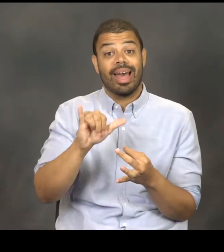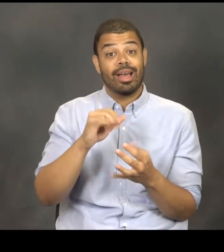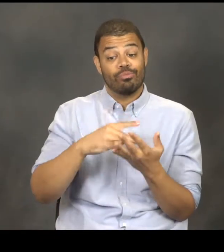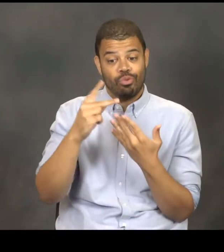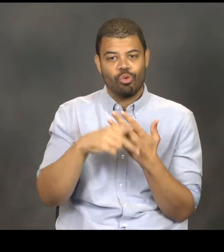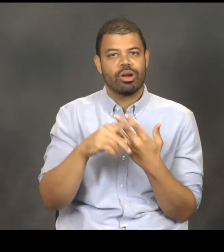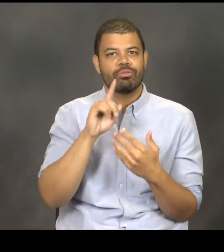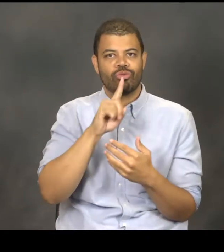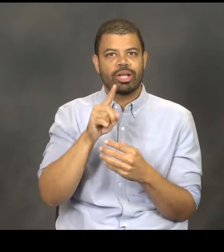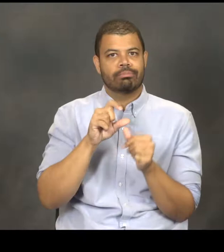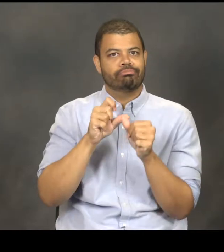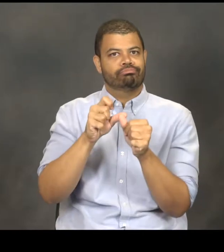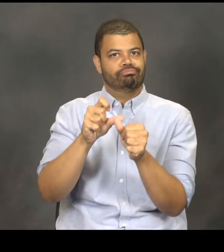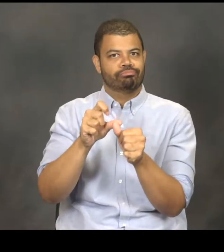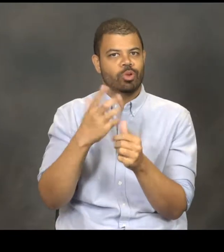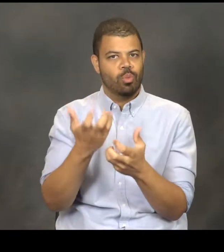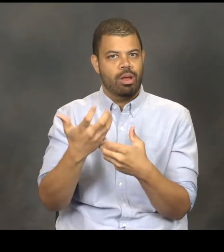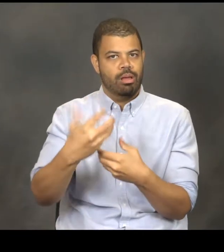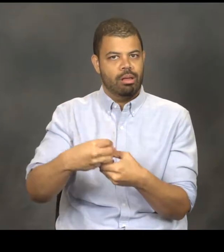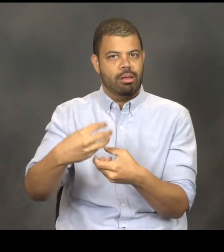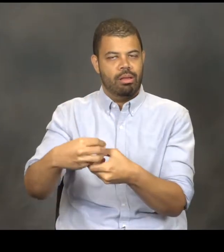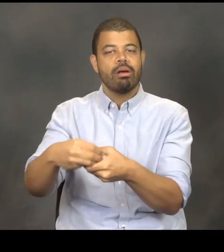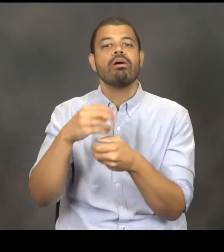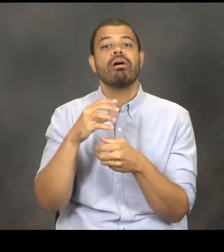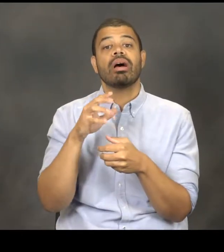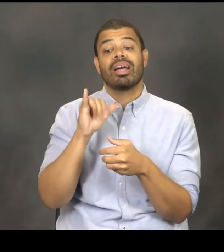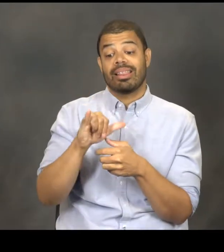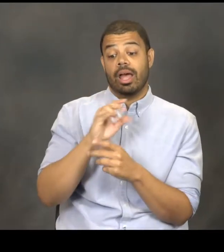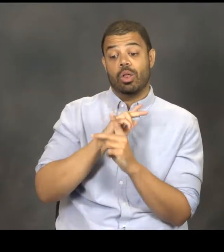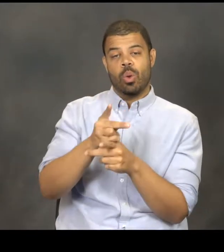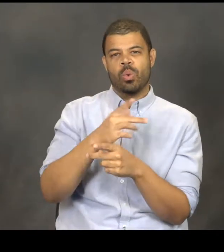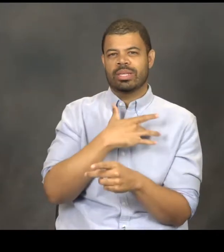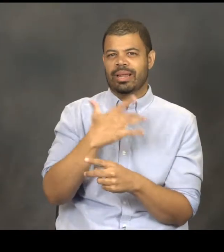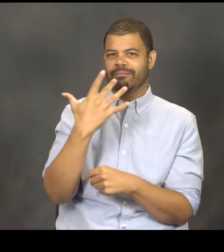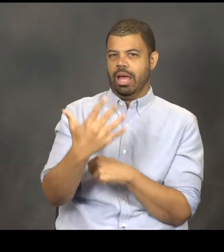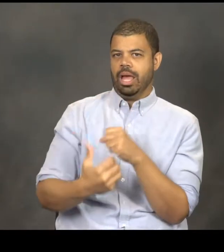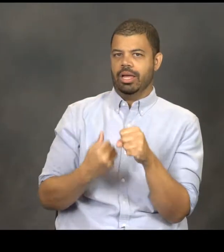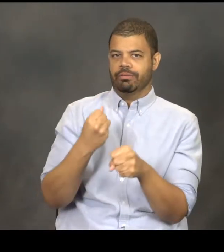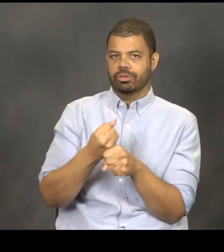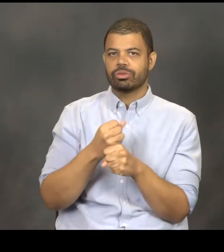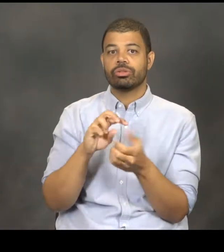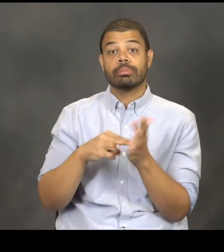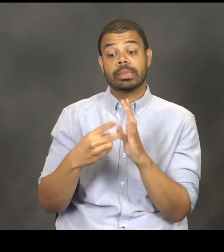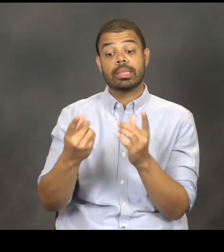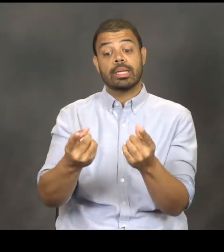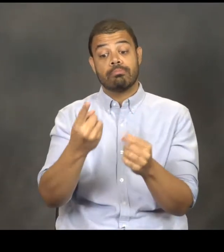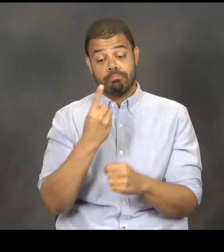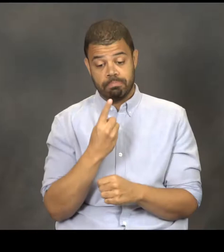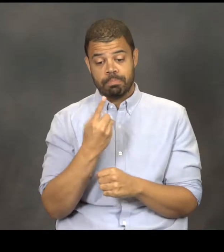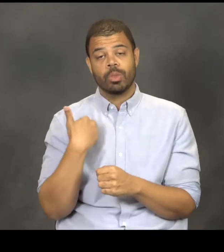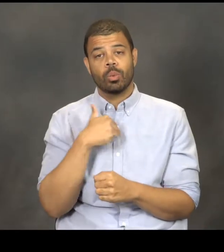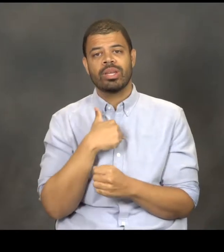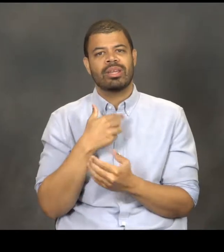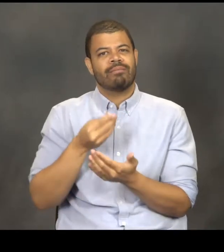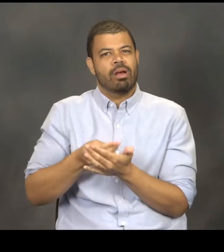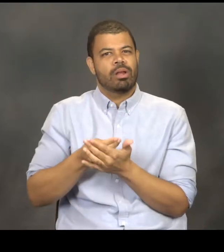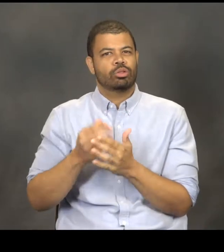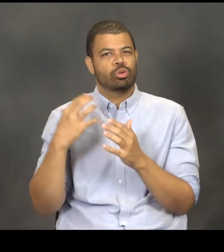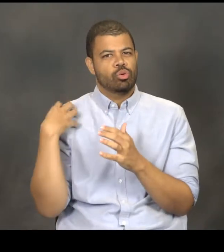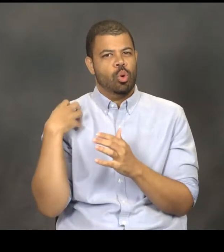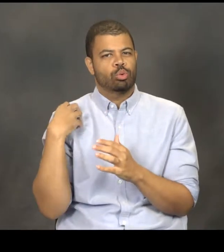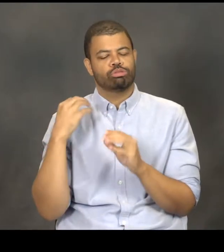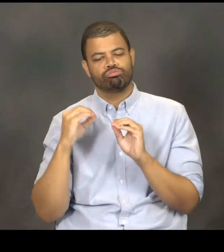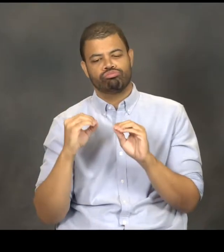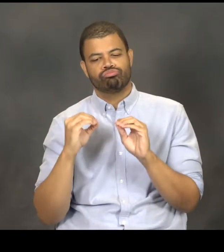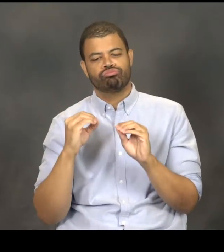the loan typically is about 5 years. So folks come to us, we do some financial coaching, and the